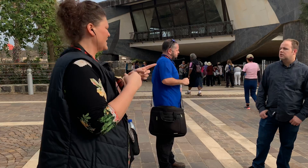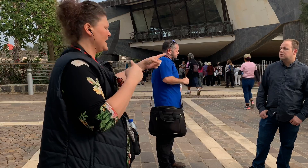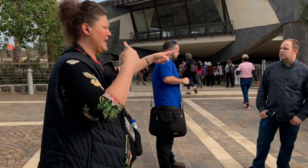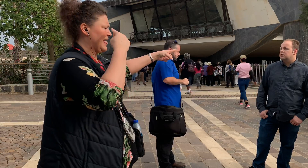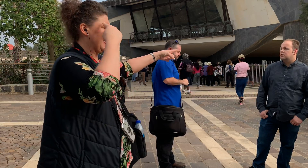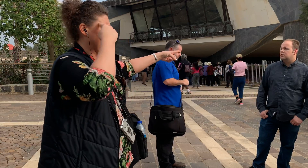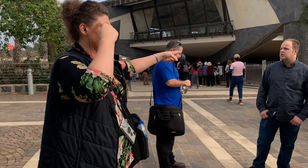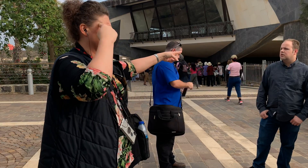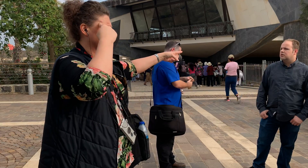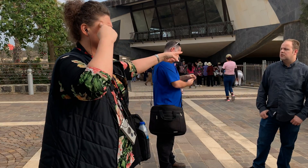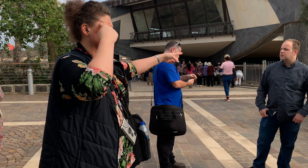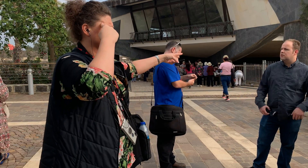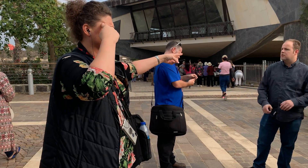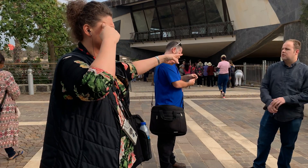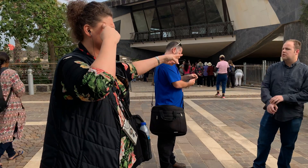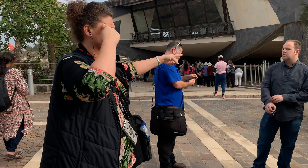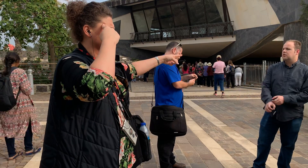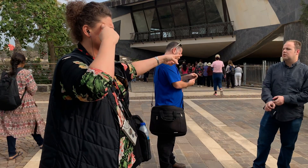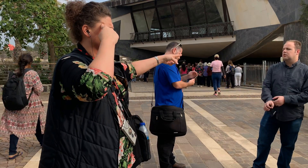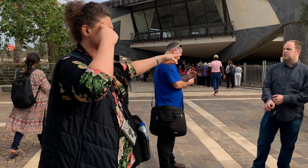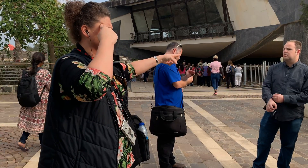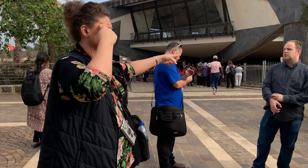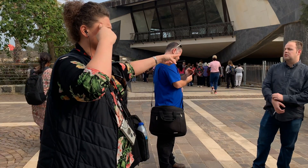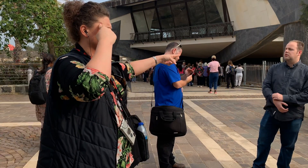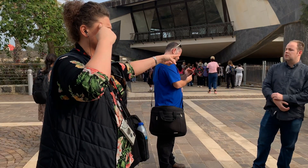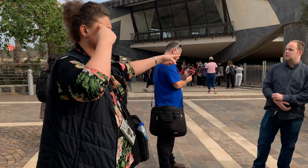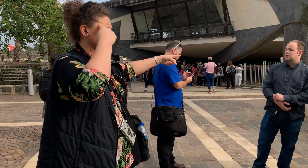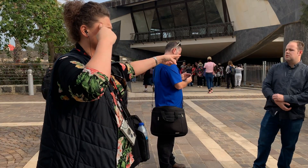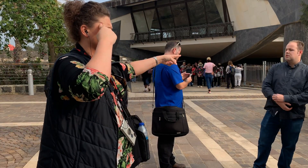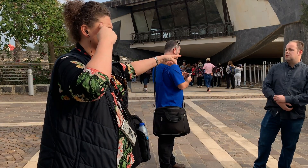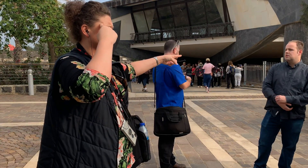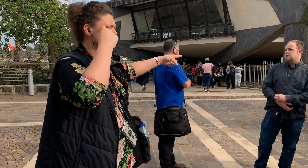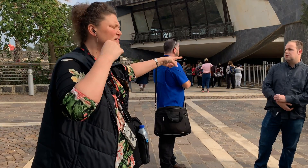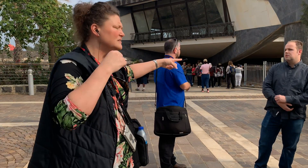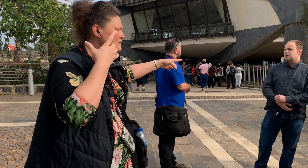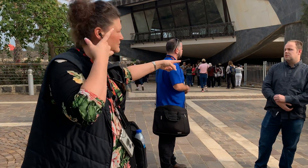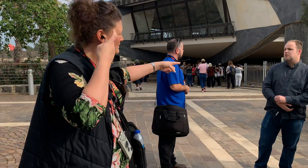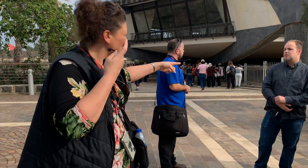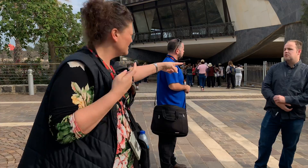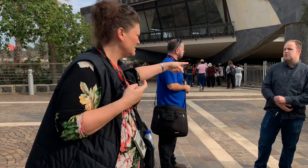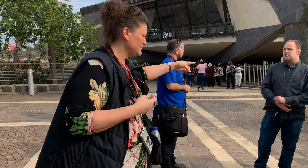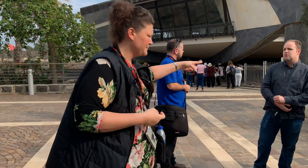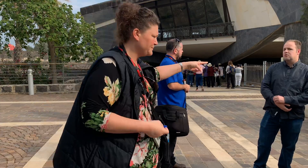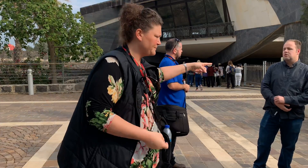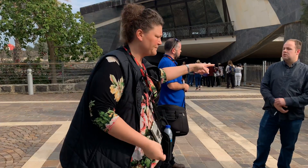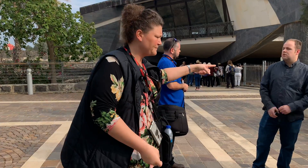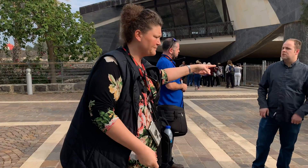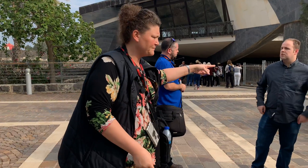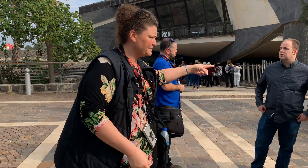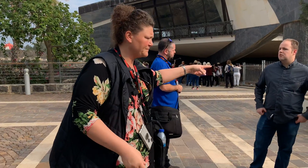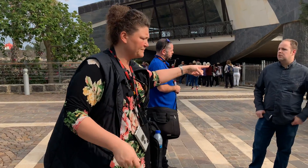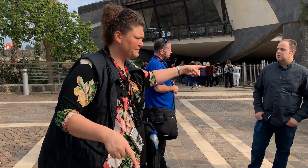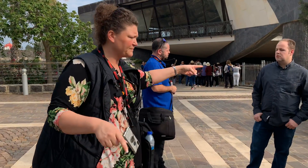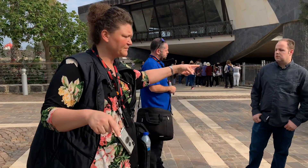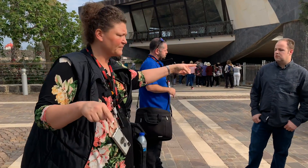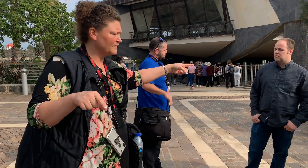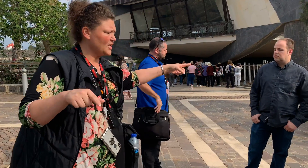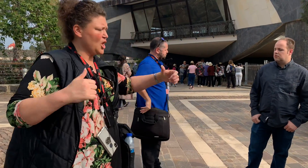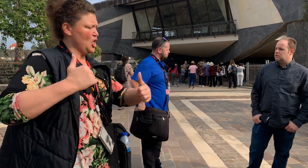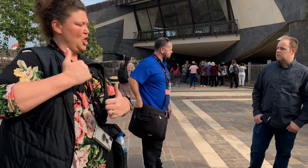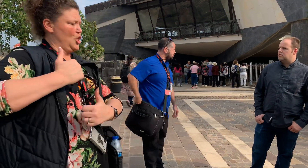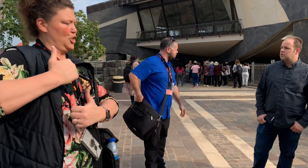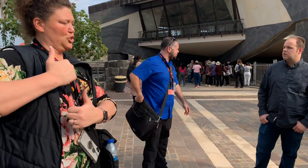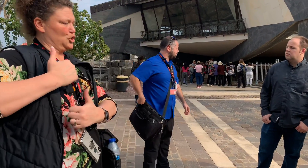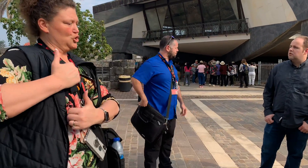Because we said that he built the temple, so that Abraham covenant said, whoever